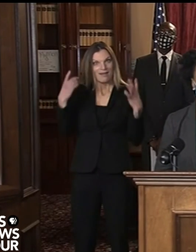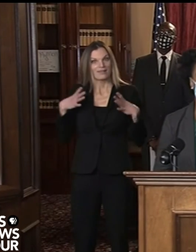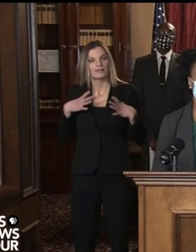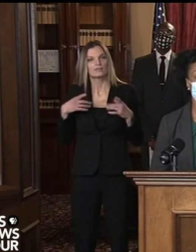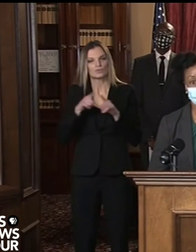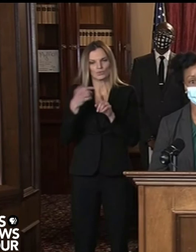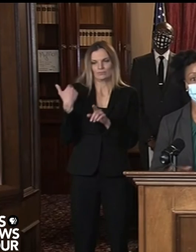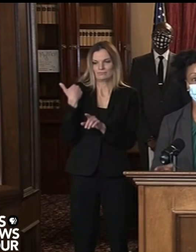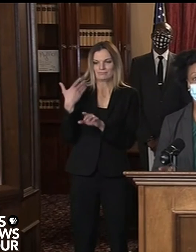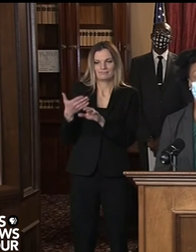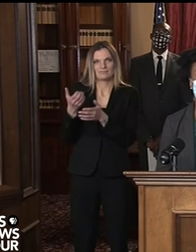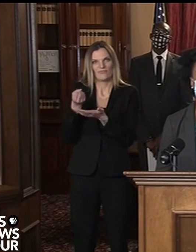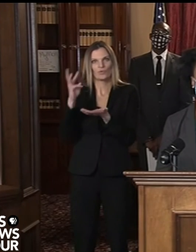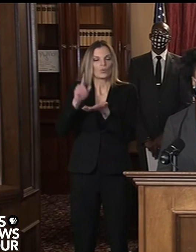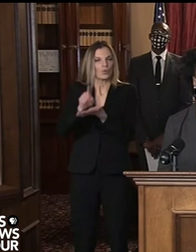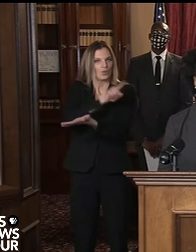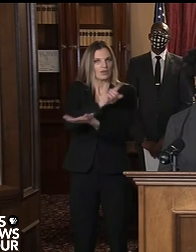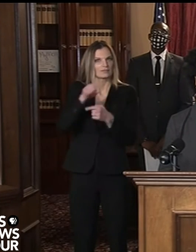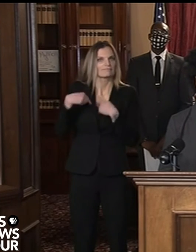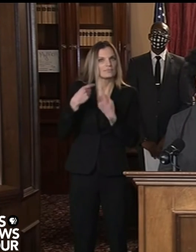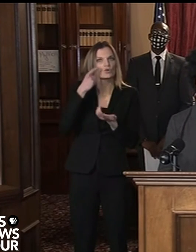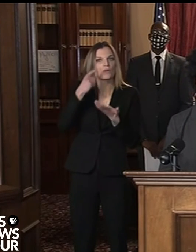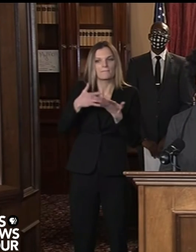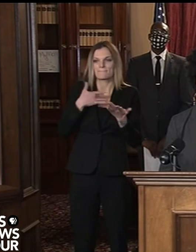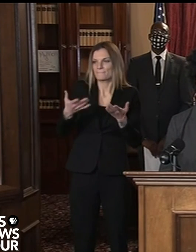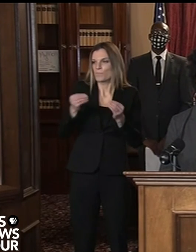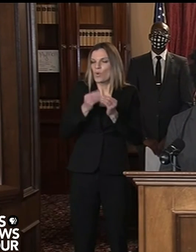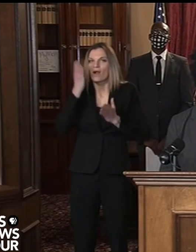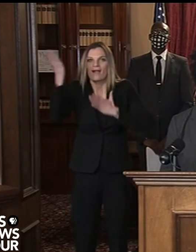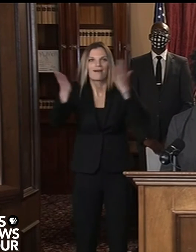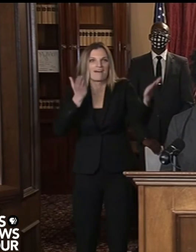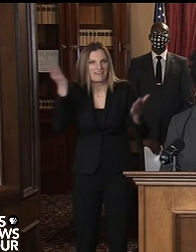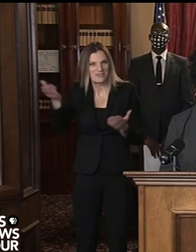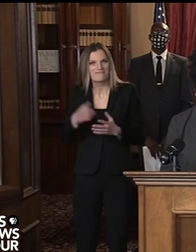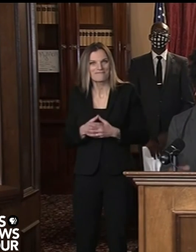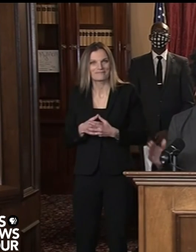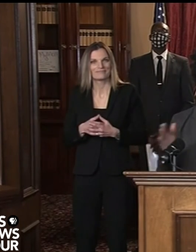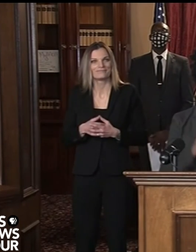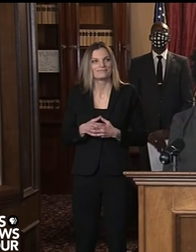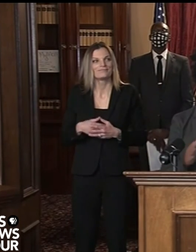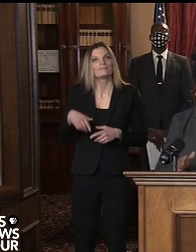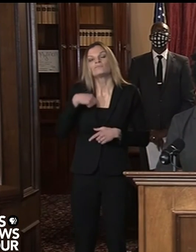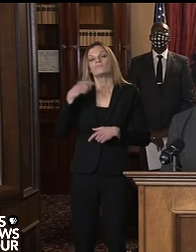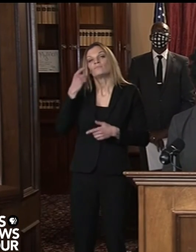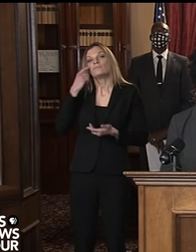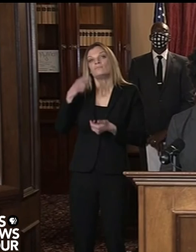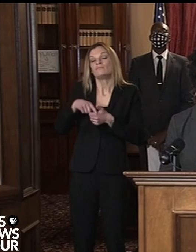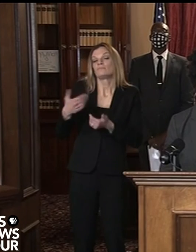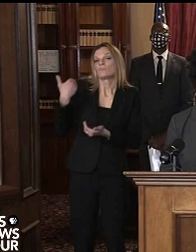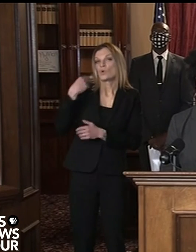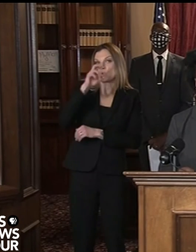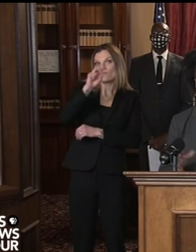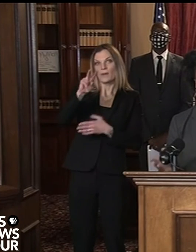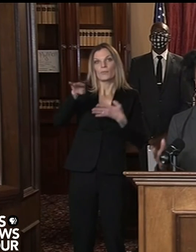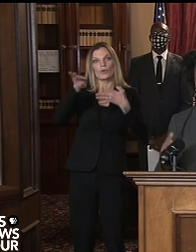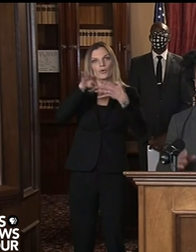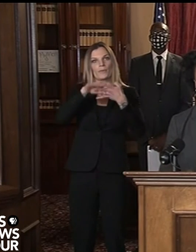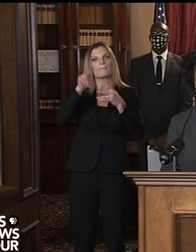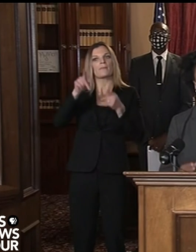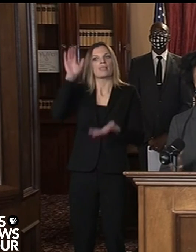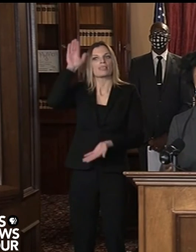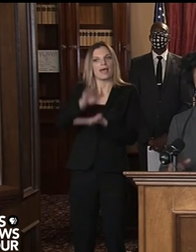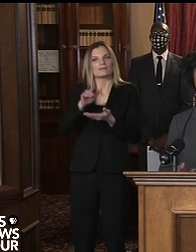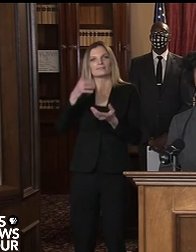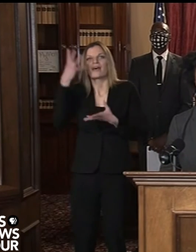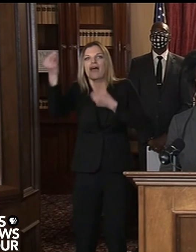weeks. And it is clear that Michigan, we've seen a little bit of decreased mobility in the beginning of November, but certainly,